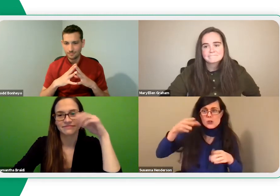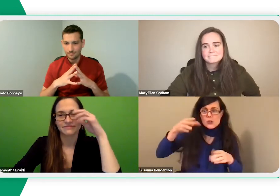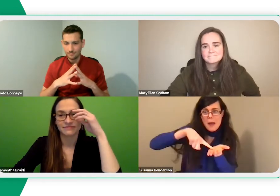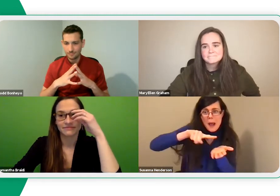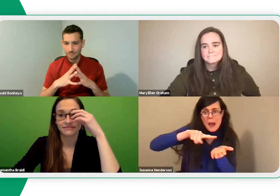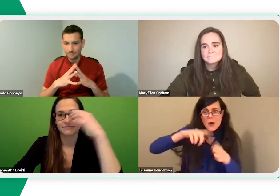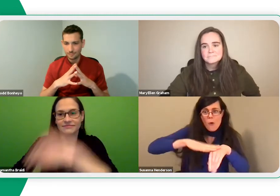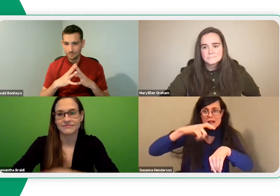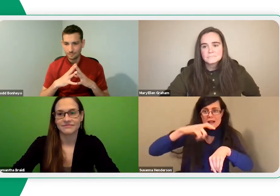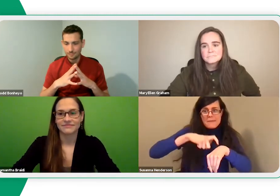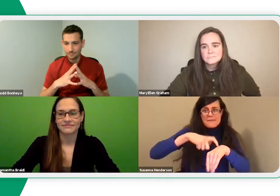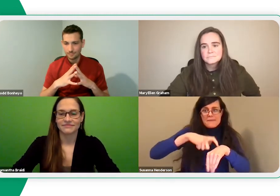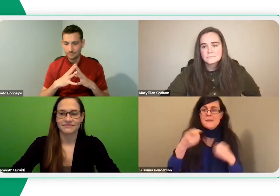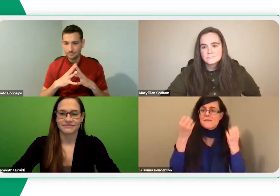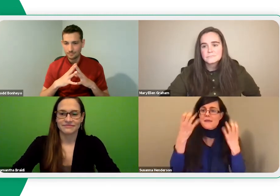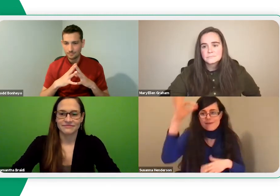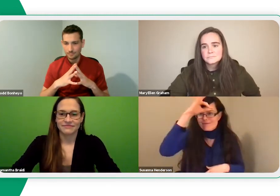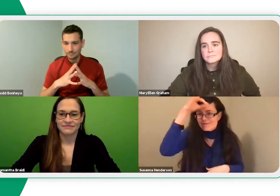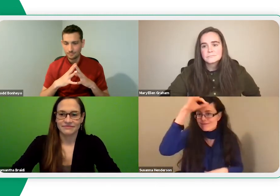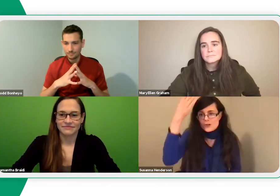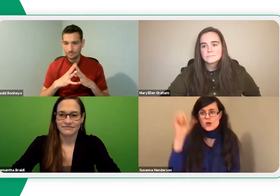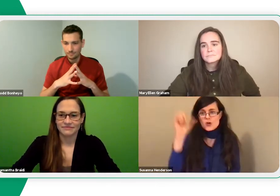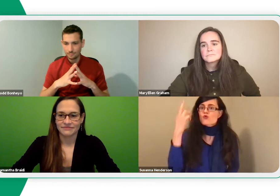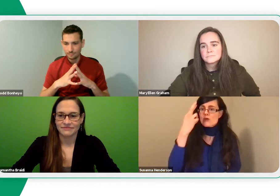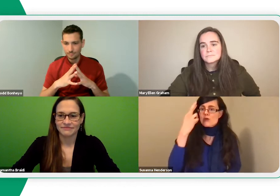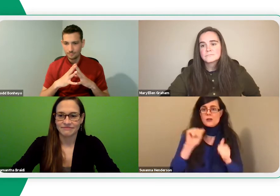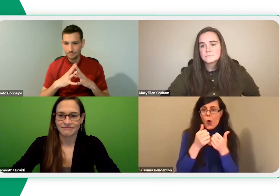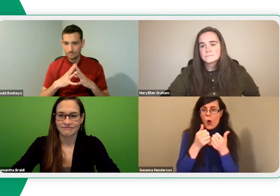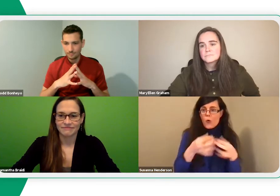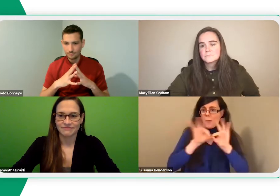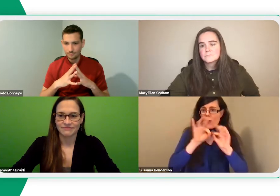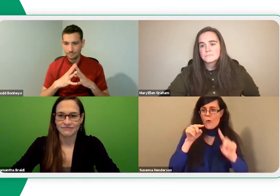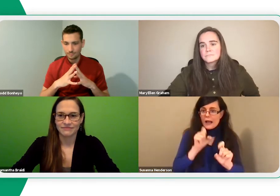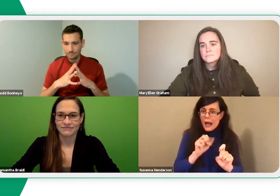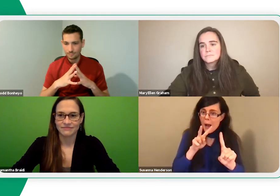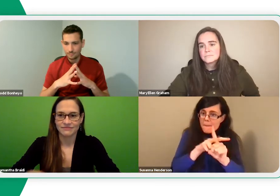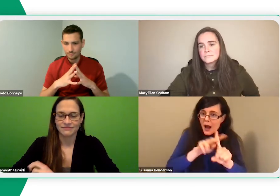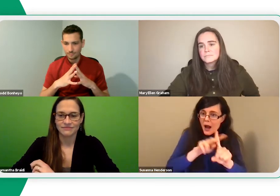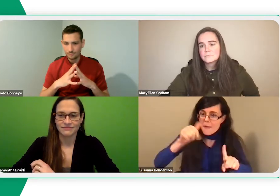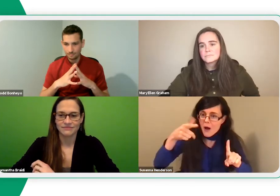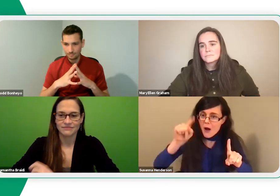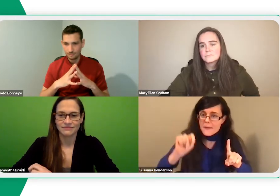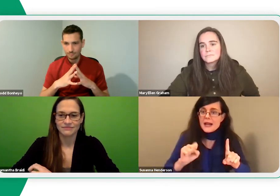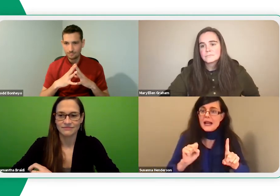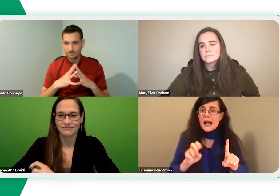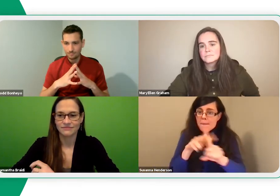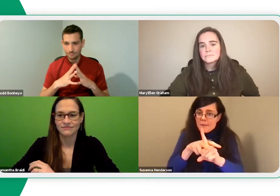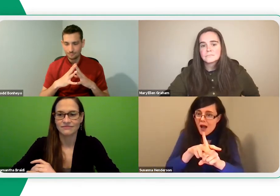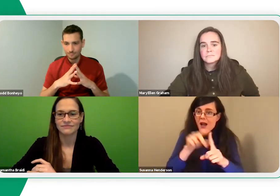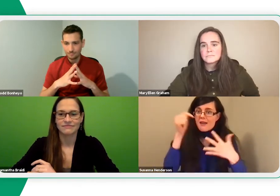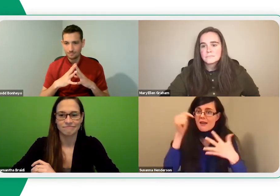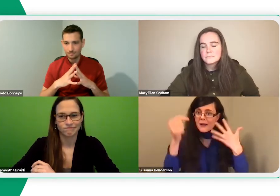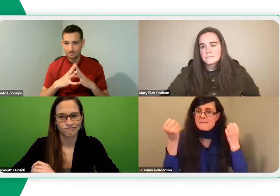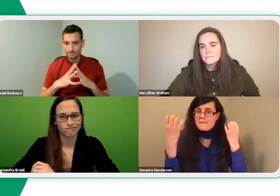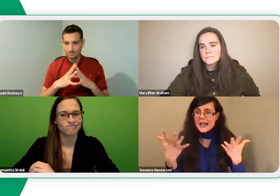and having a good credit score. And it's really important to have all of that, because I think there are some times that students don't realize